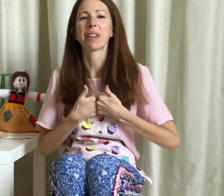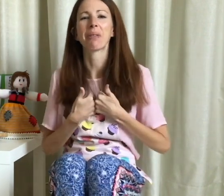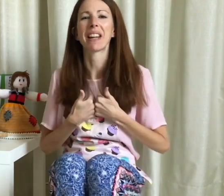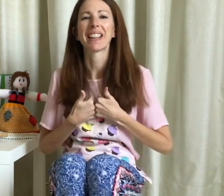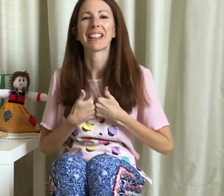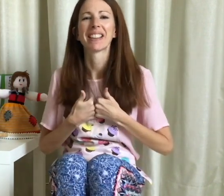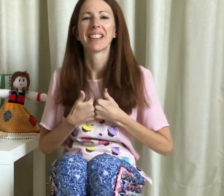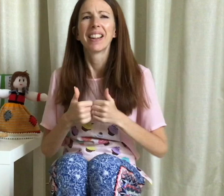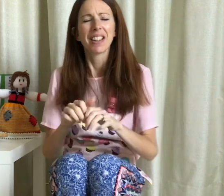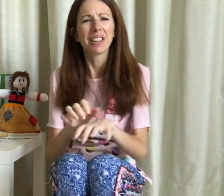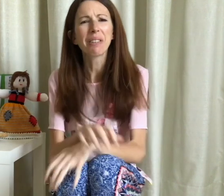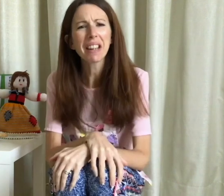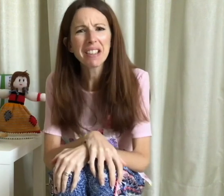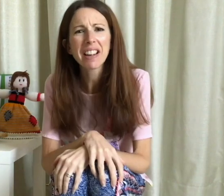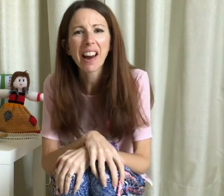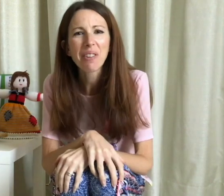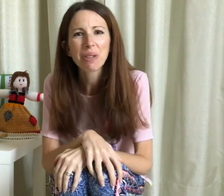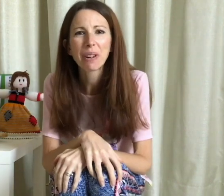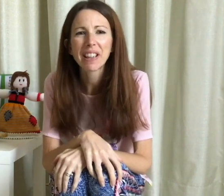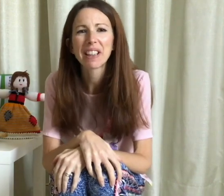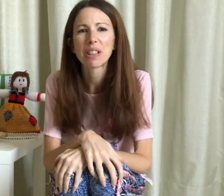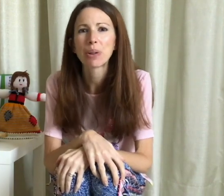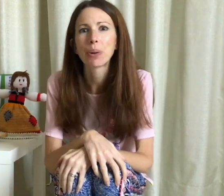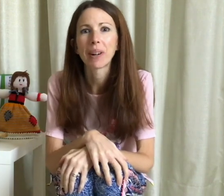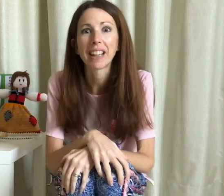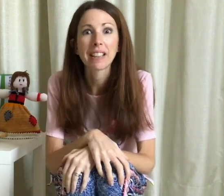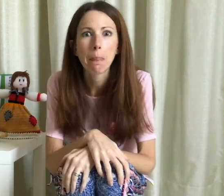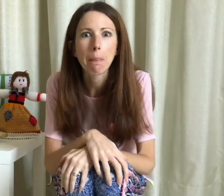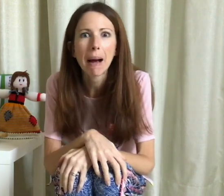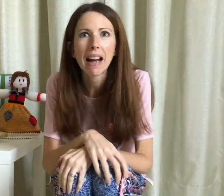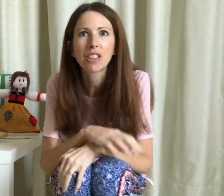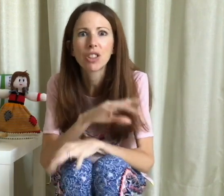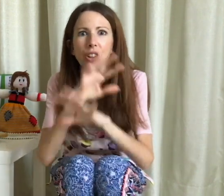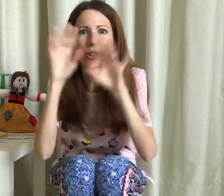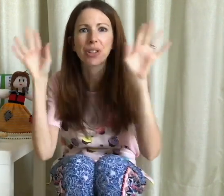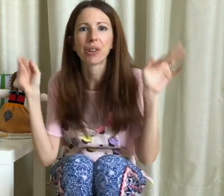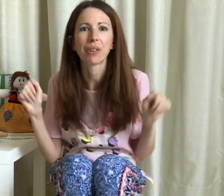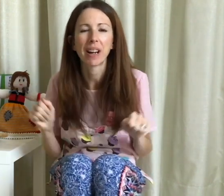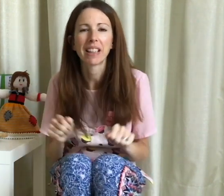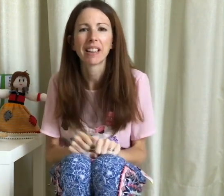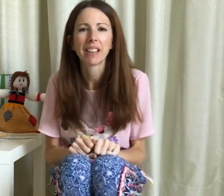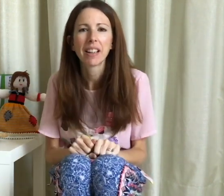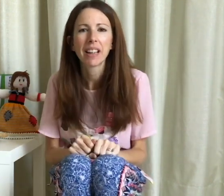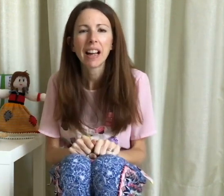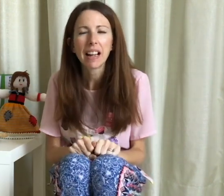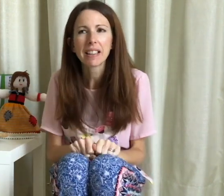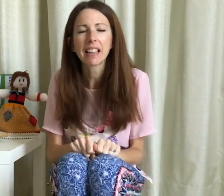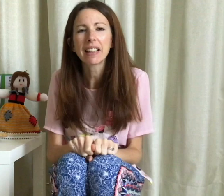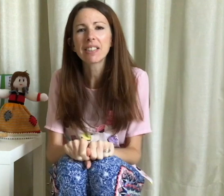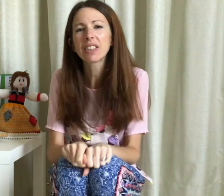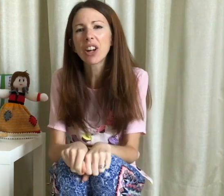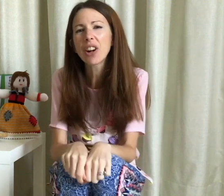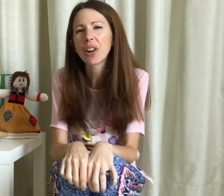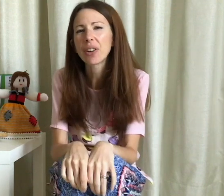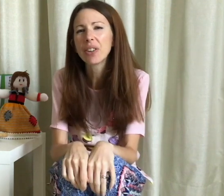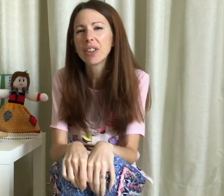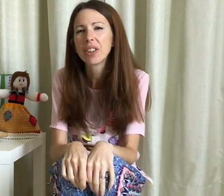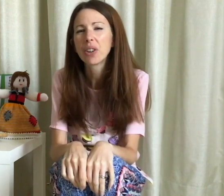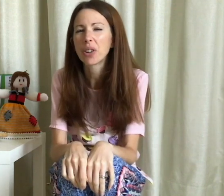of the week. So yesterday I was reading a story. It's a magical story. It's a little girl or a